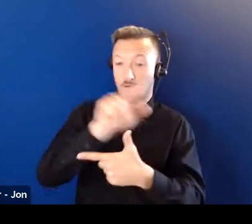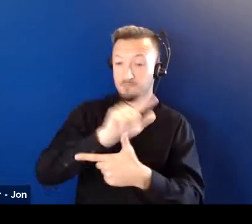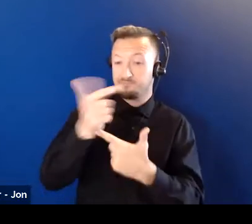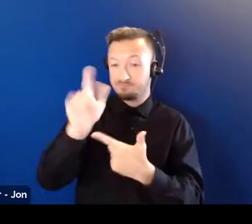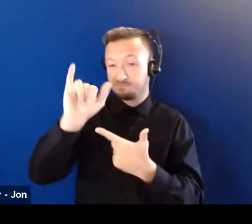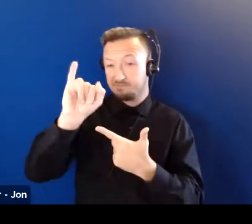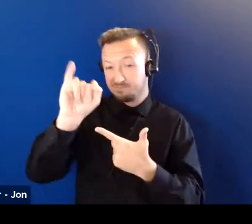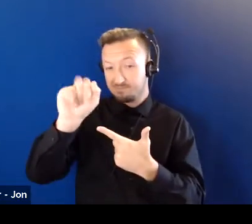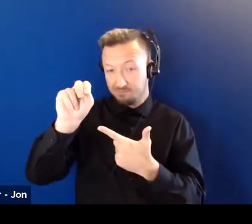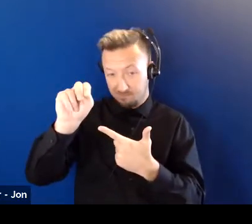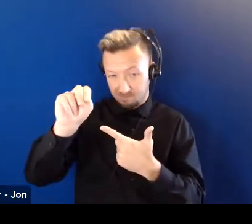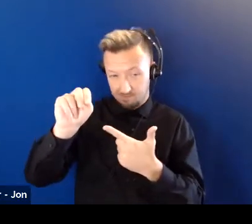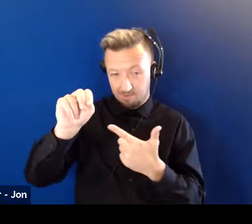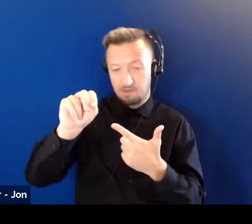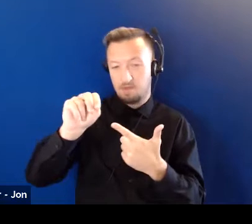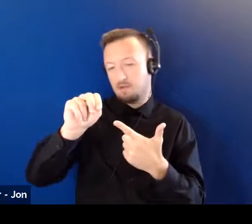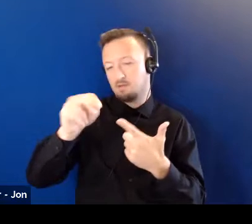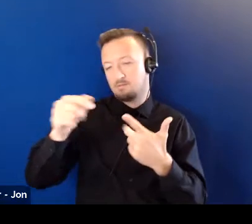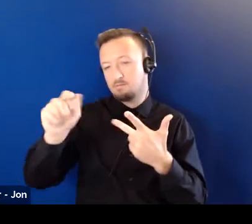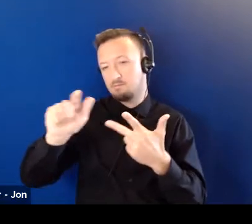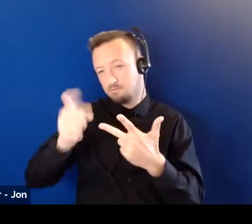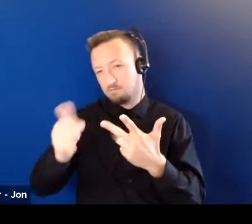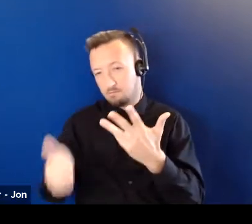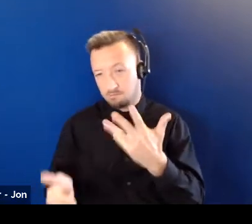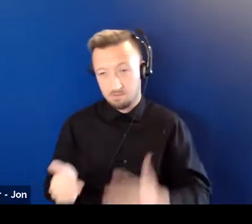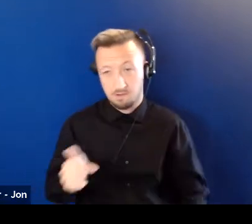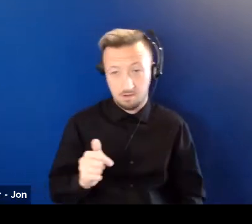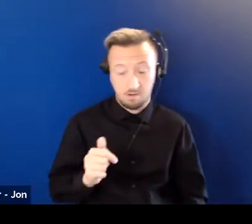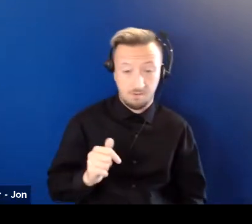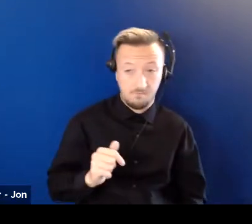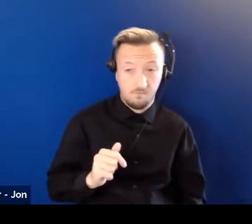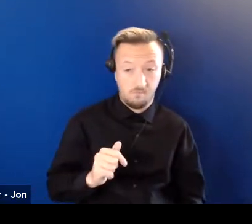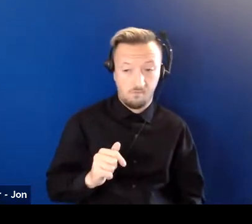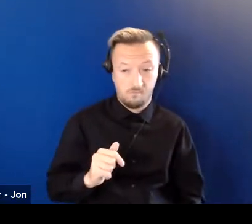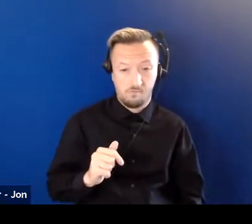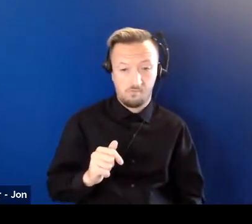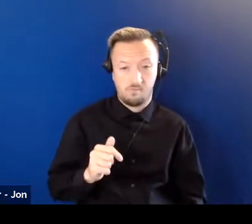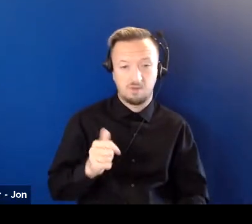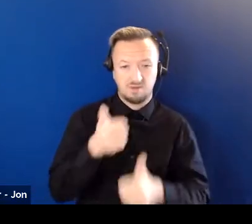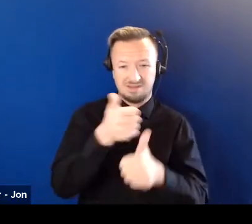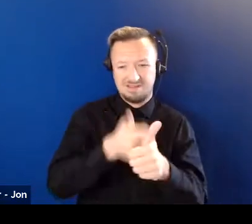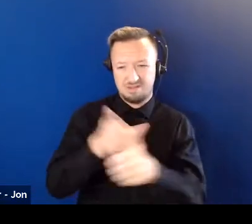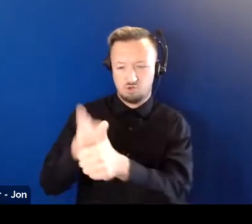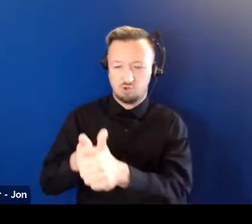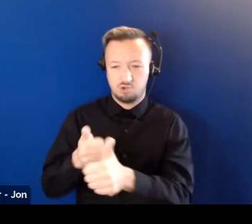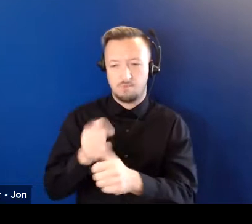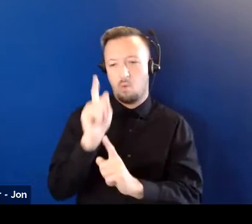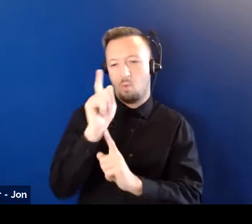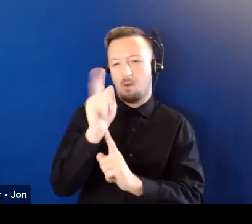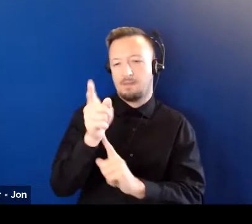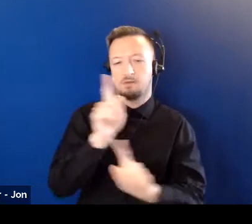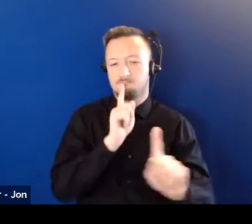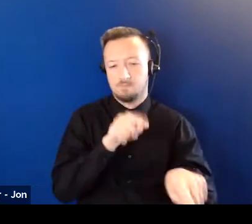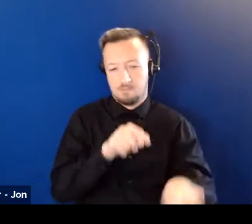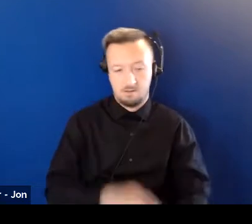and then I'll call out other names as we go. And each staff has about a minute to respond to this